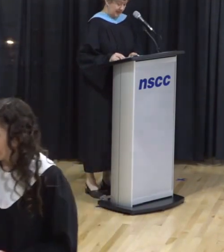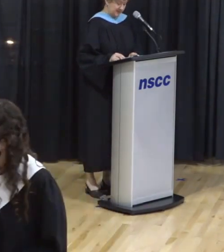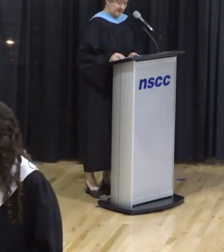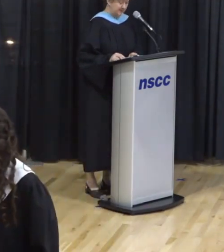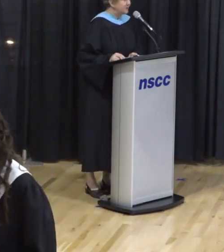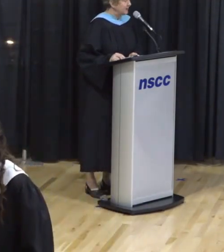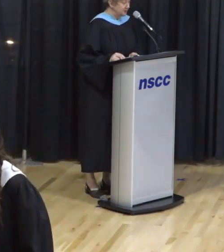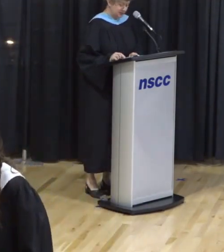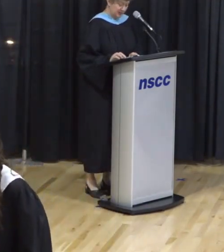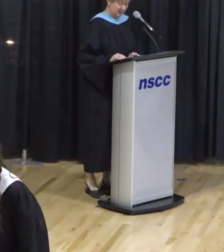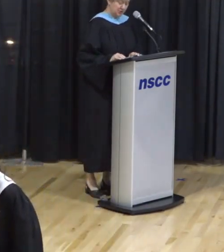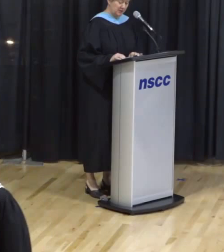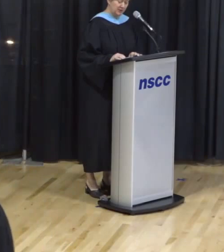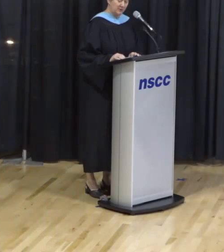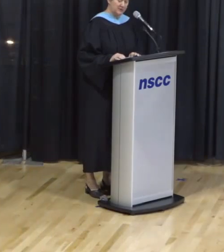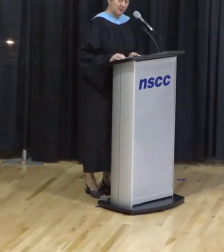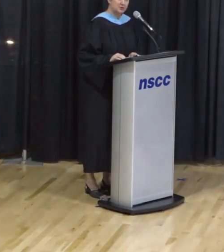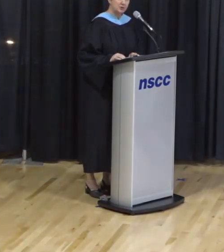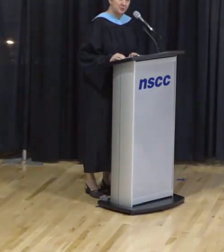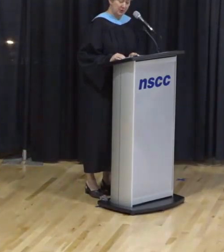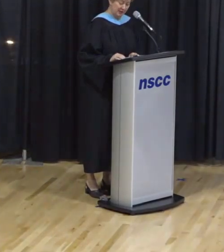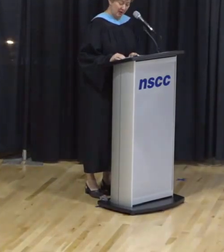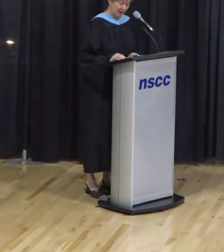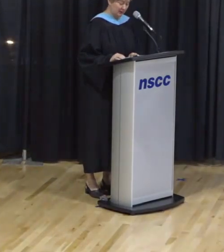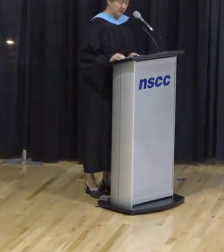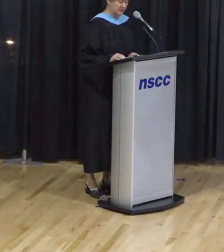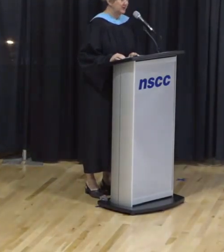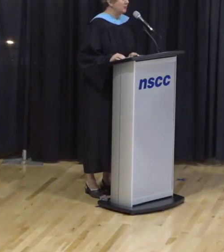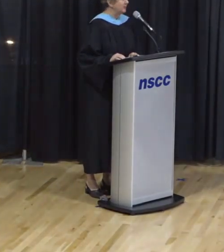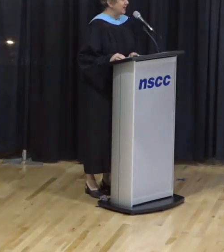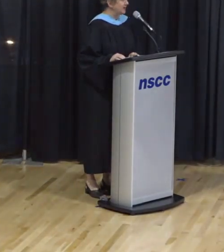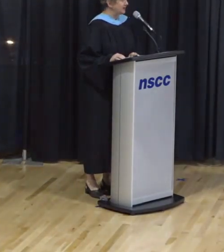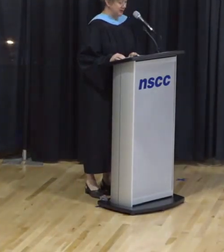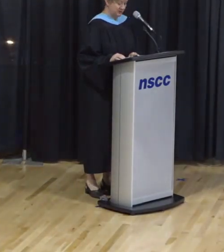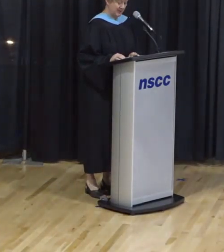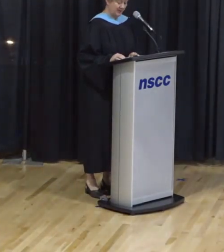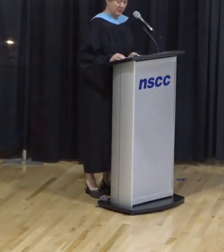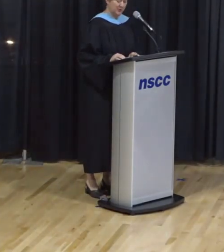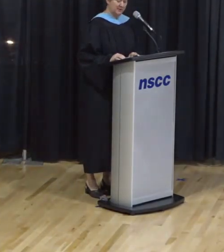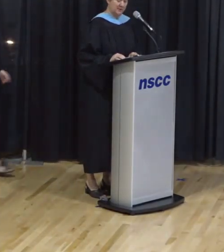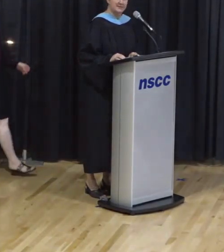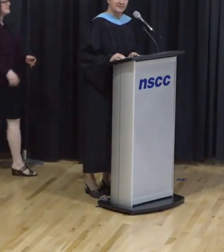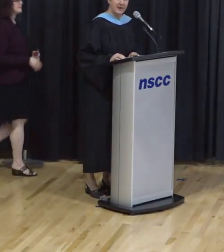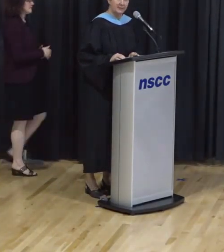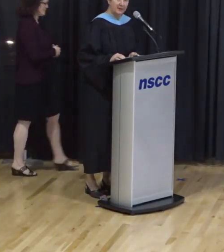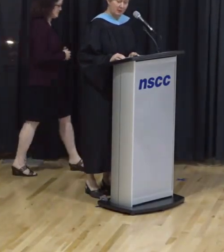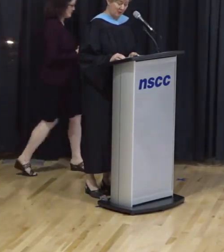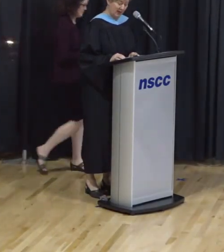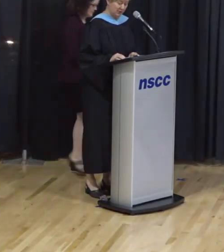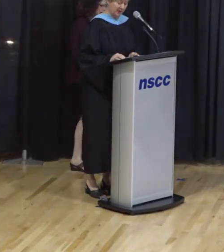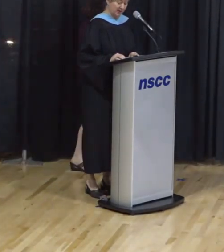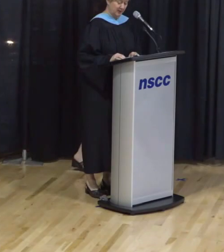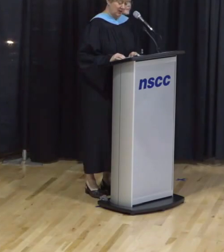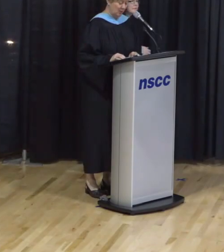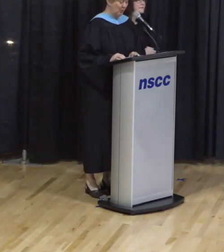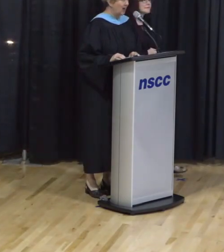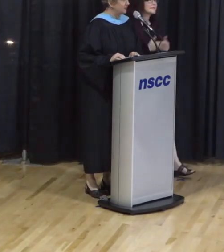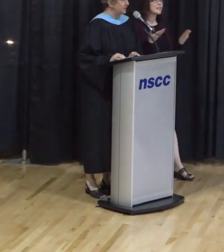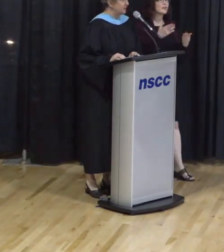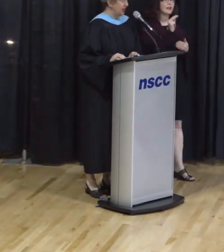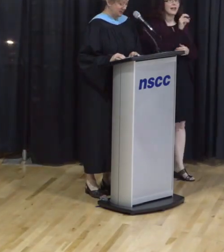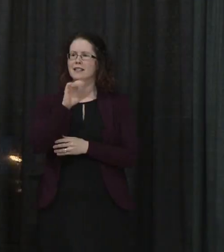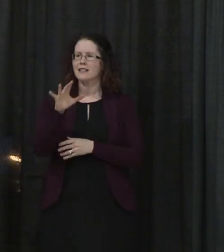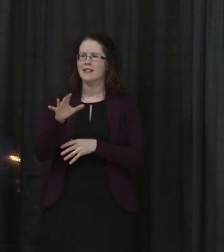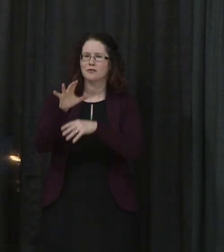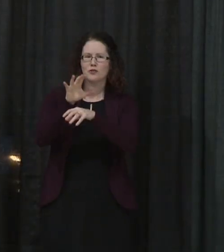Invited guests. It is a tradition in the Nova Scotia Community College that when a faculty or staff person has a family member graduating, we offer